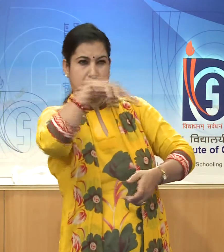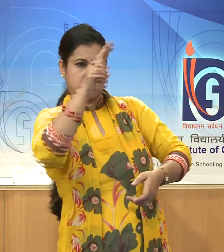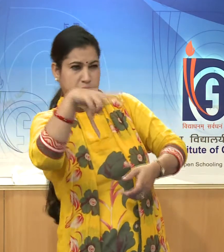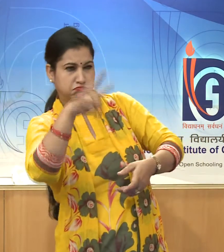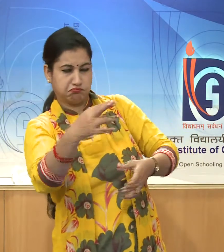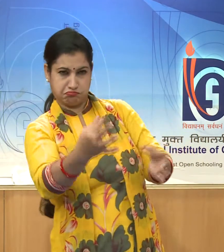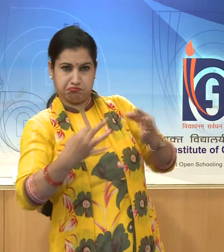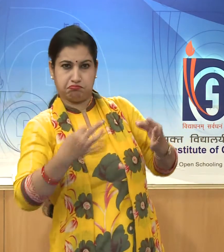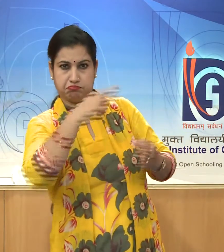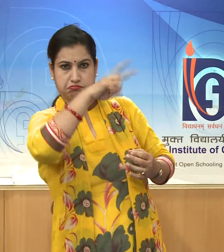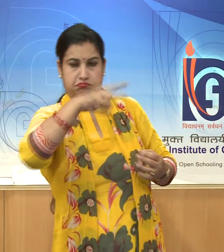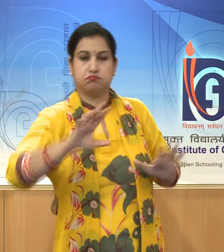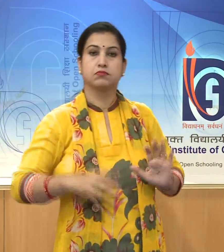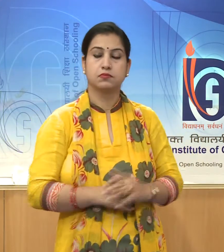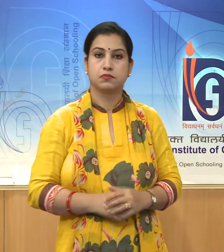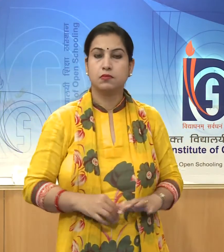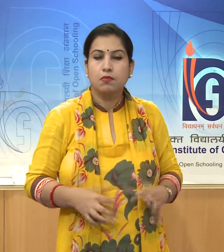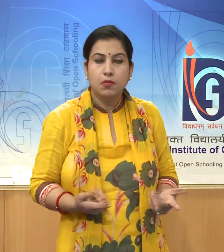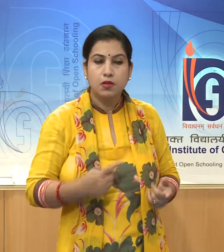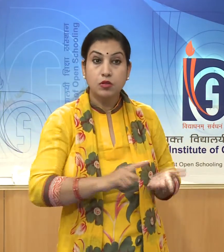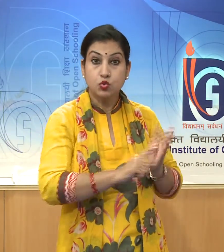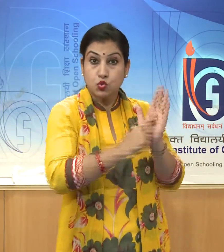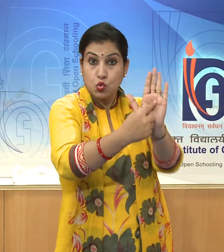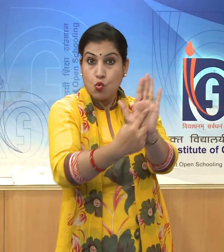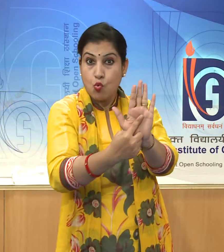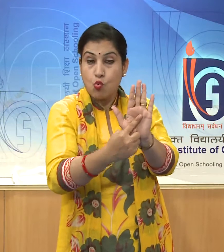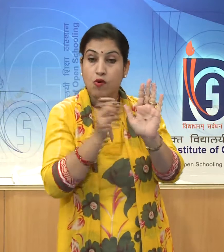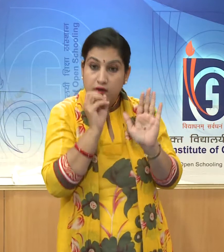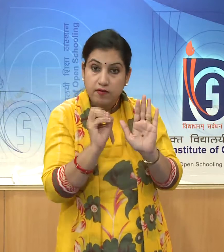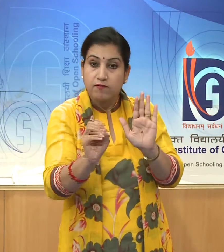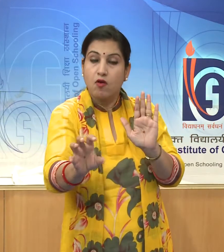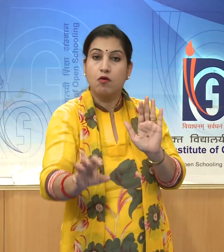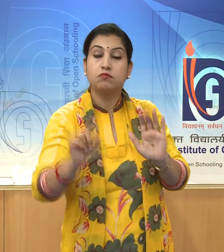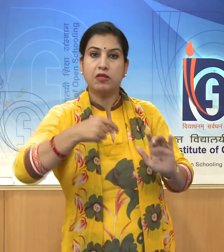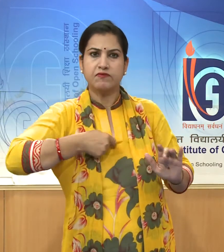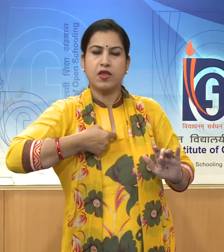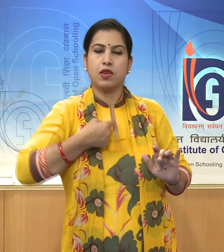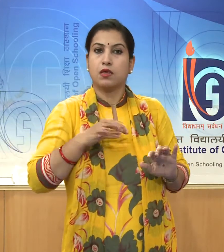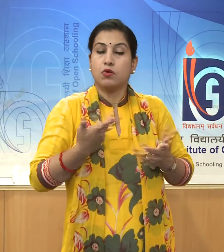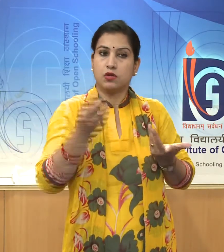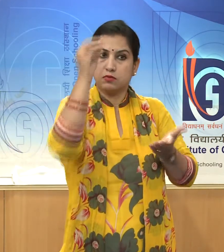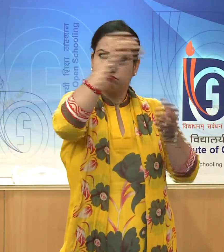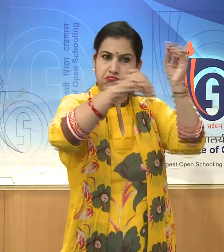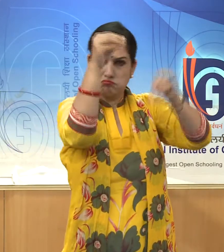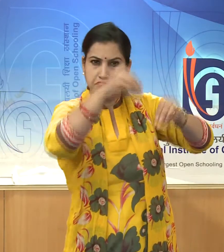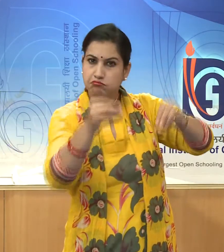brushstrokes to convey their feelings